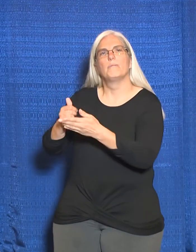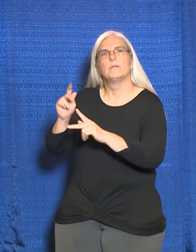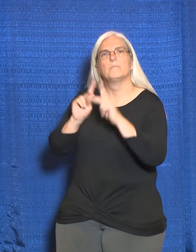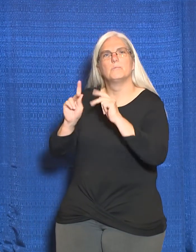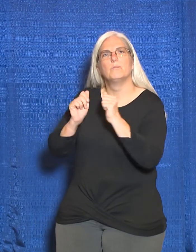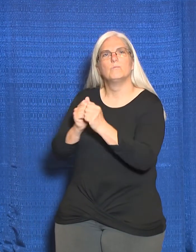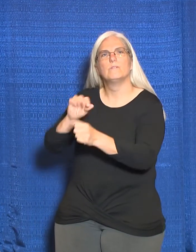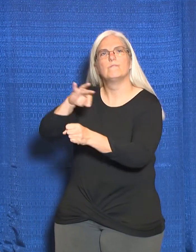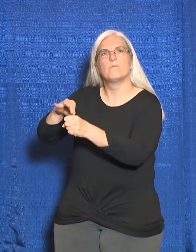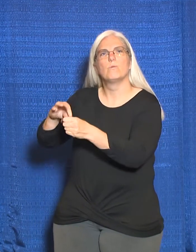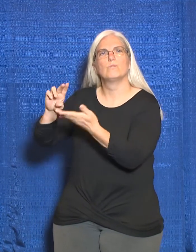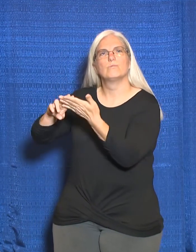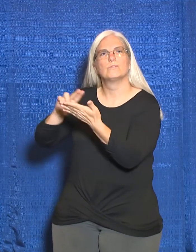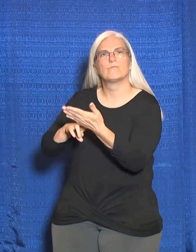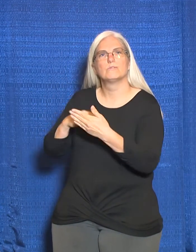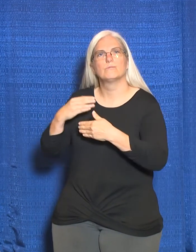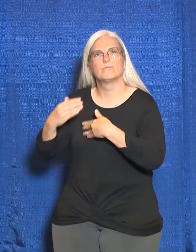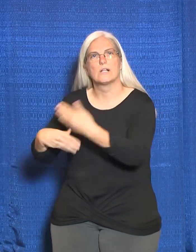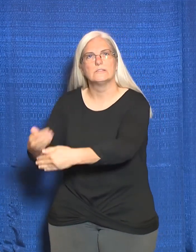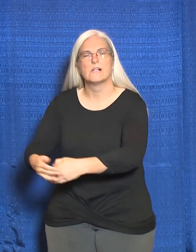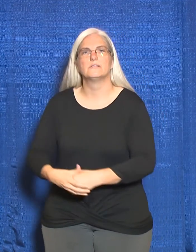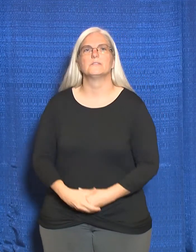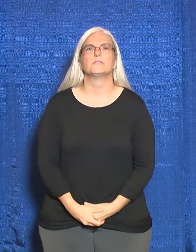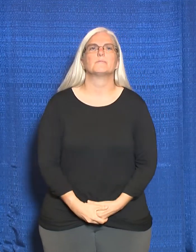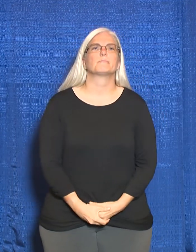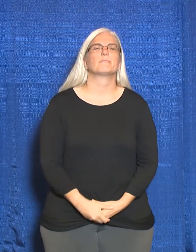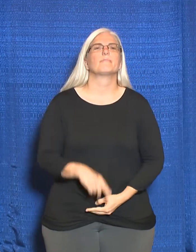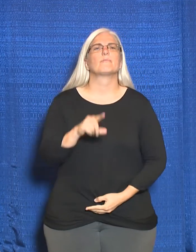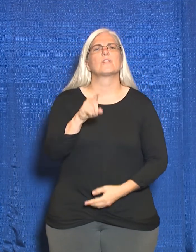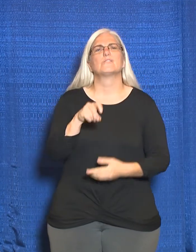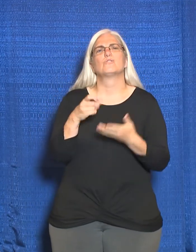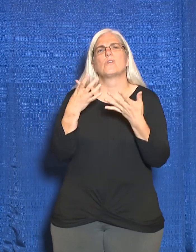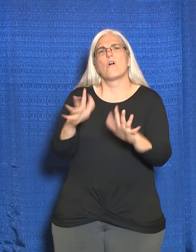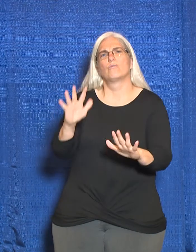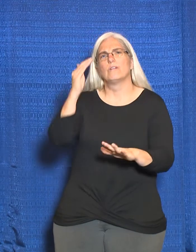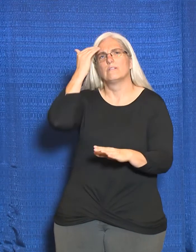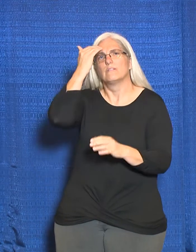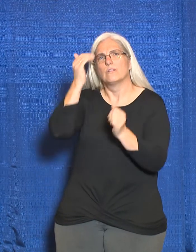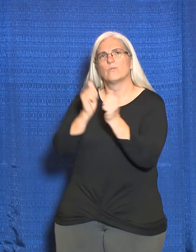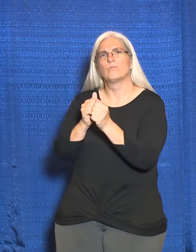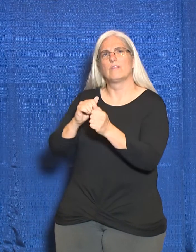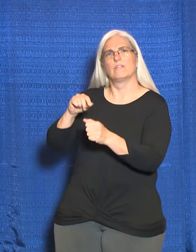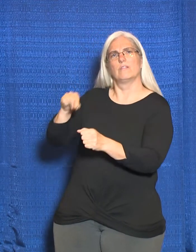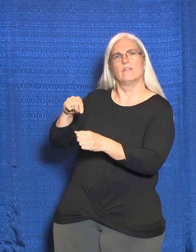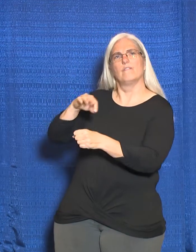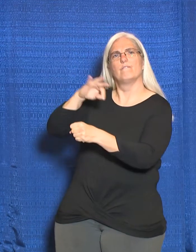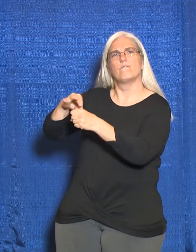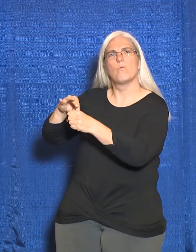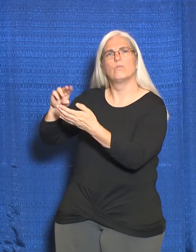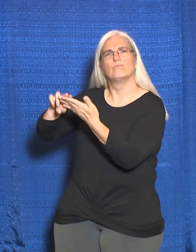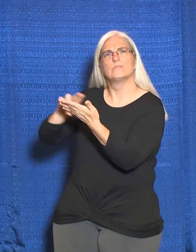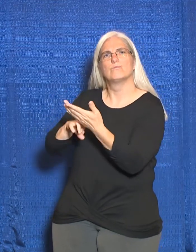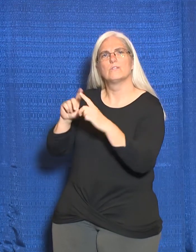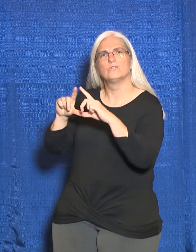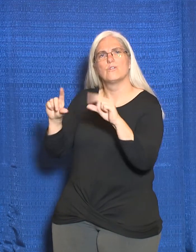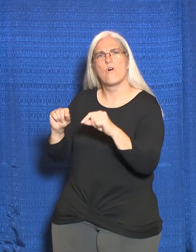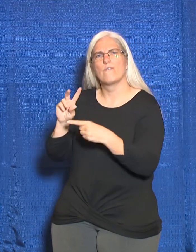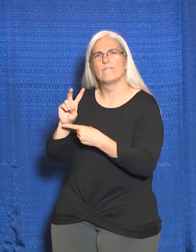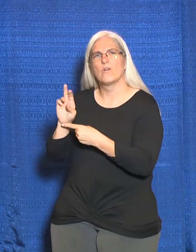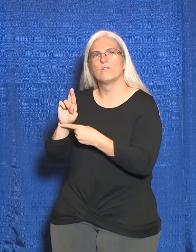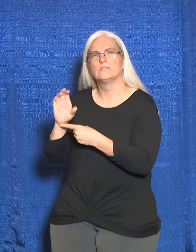Helping clients with the voter registration process. You should be familiar with the contents of both the voter registration